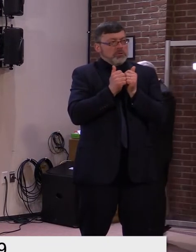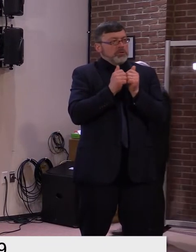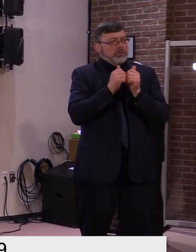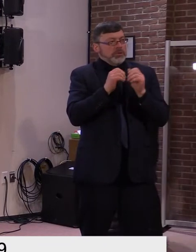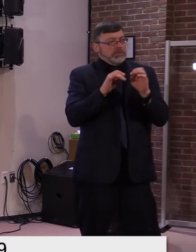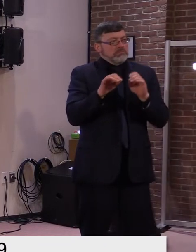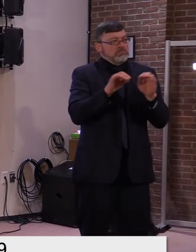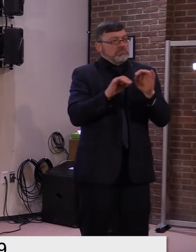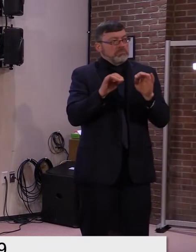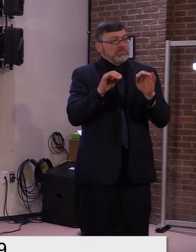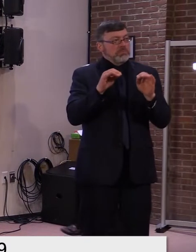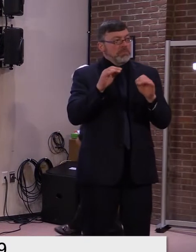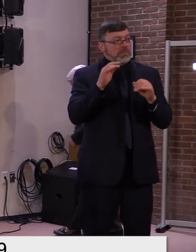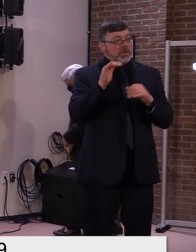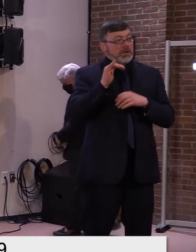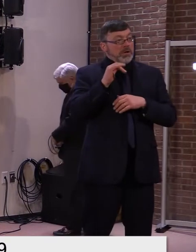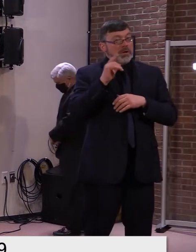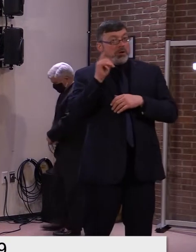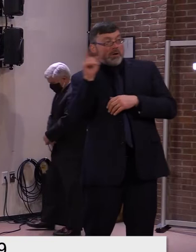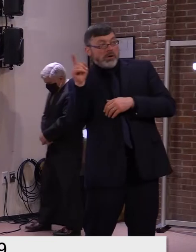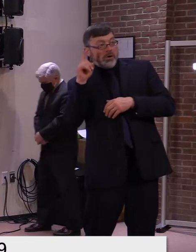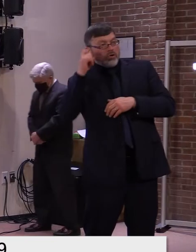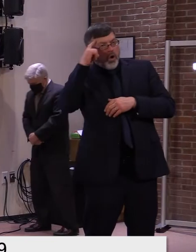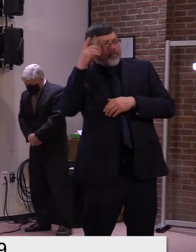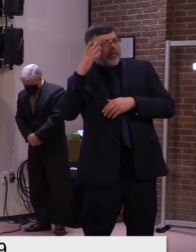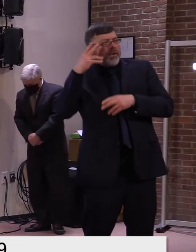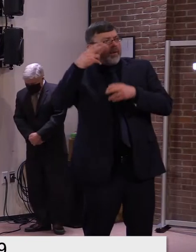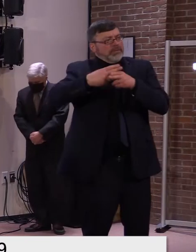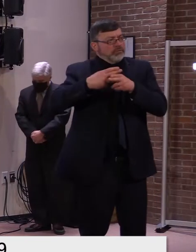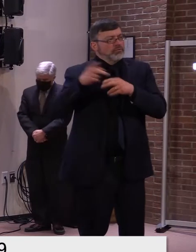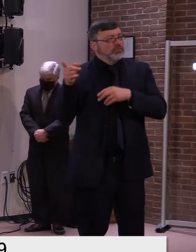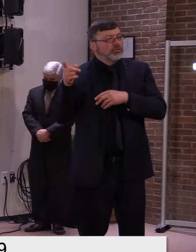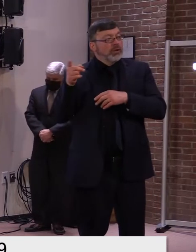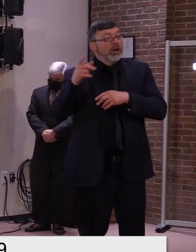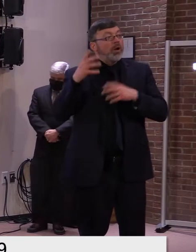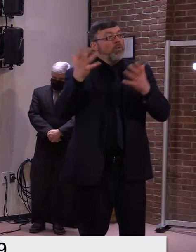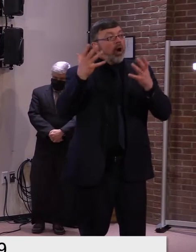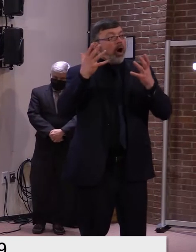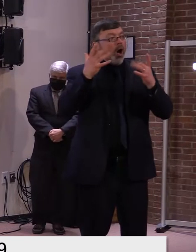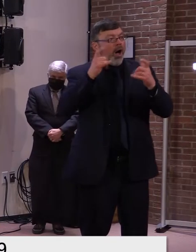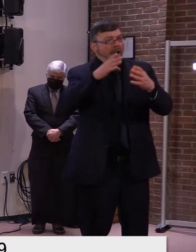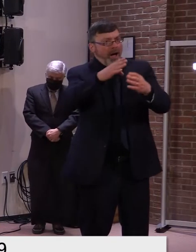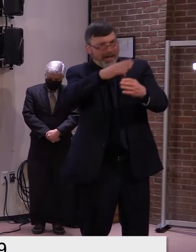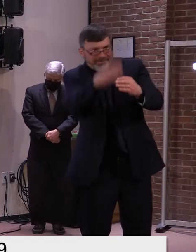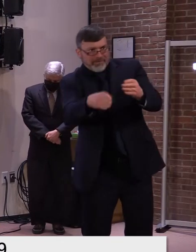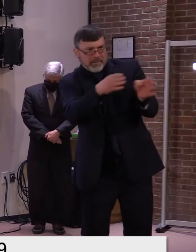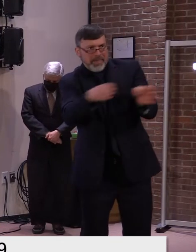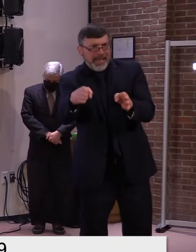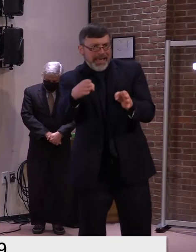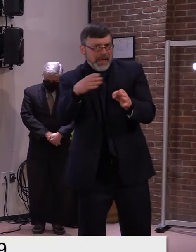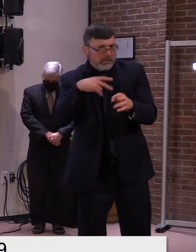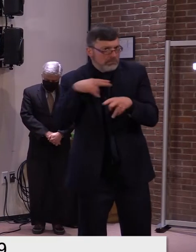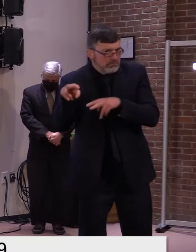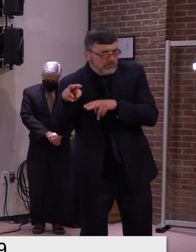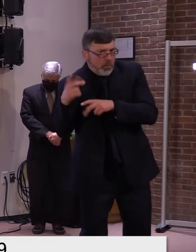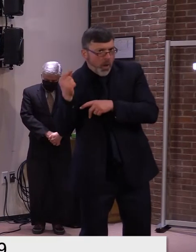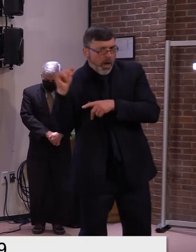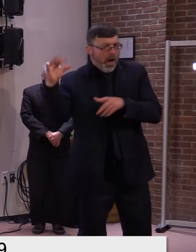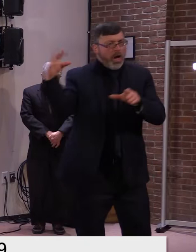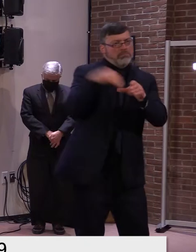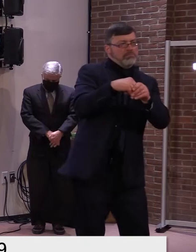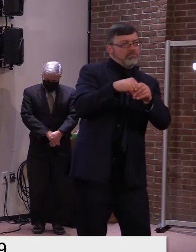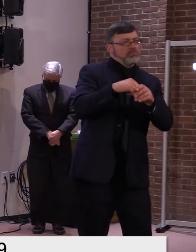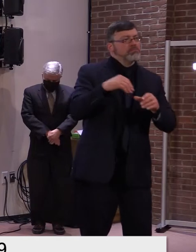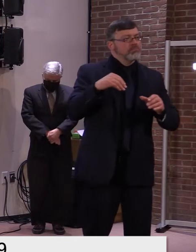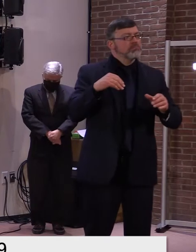mentioning a plan for exit and something that, you know, he hopes to roll out in the next few weeks. So they can expect to see